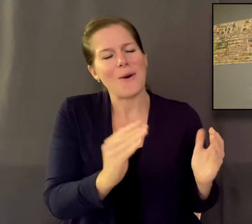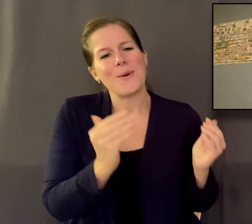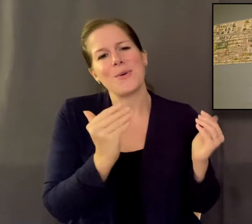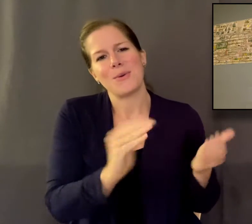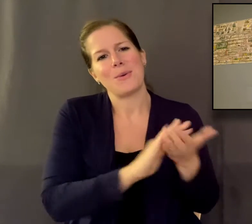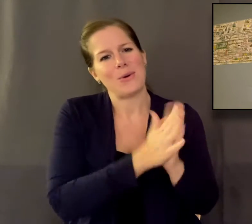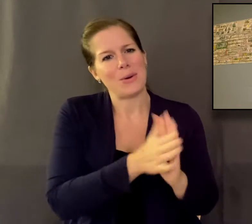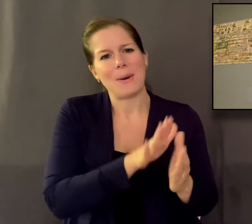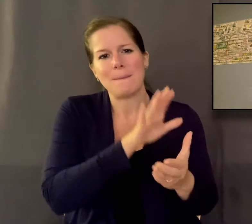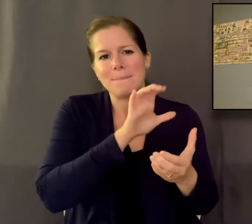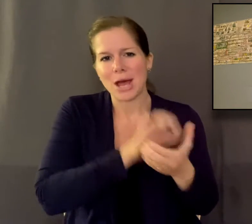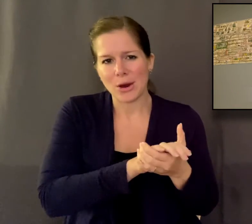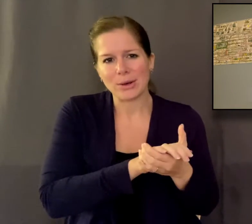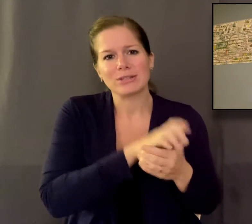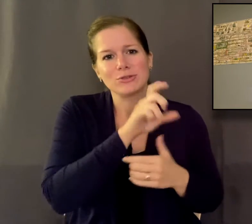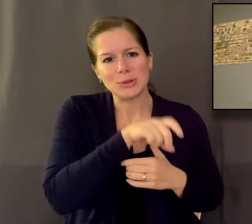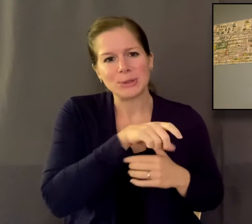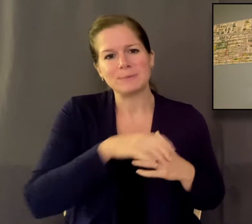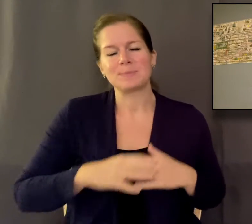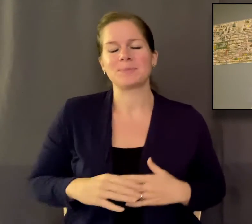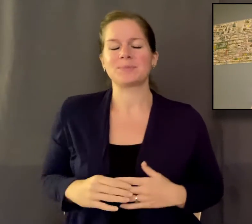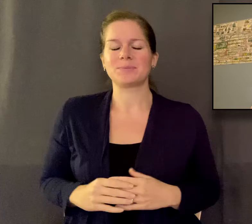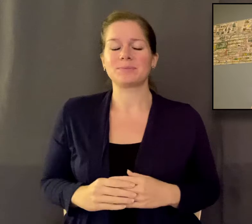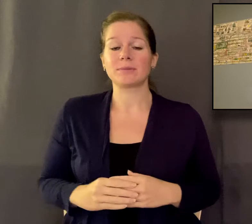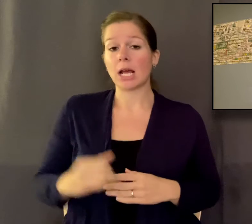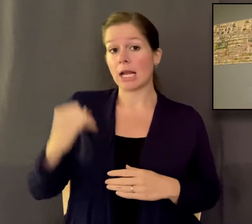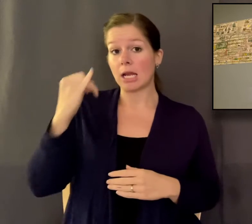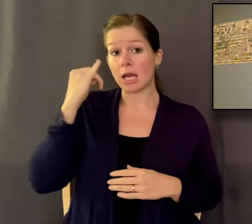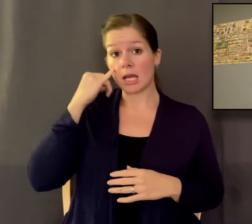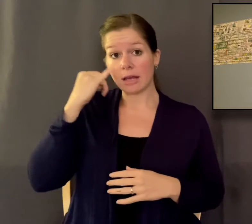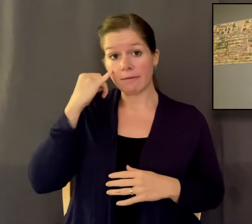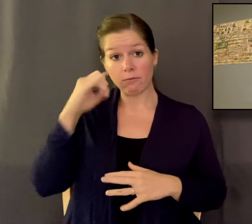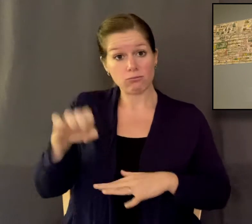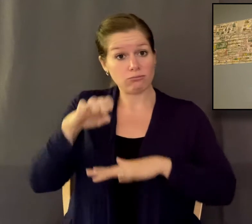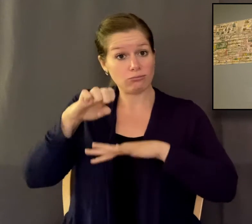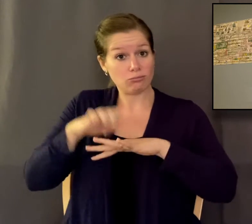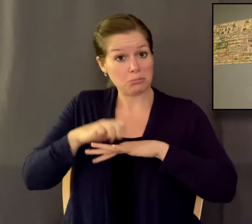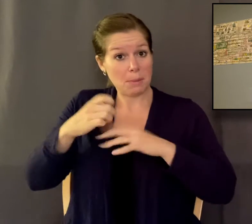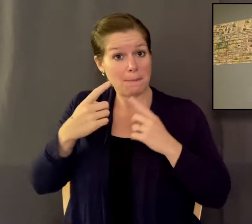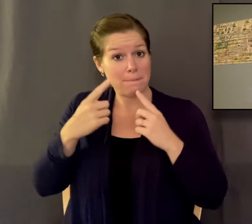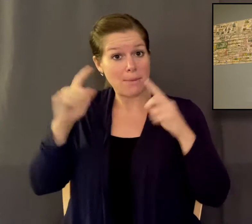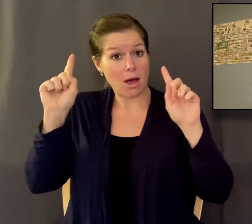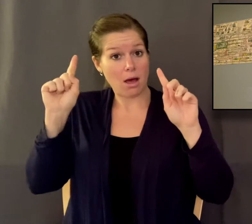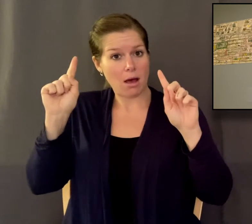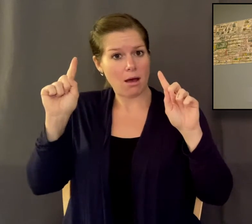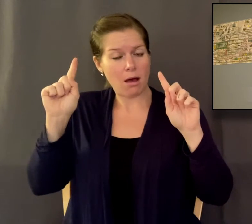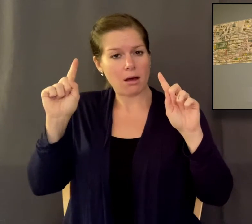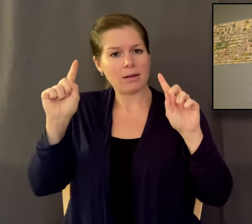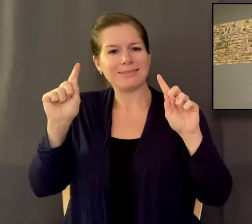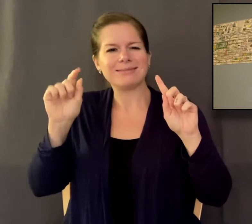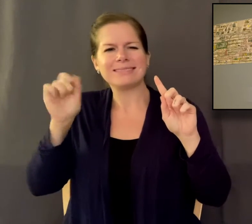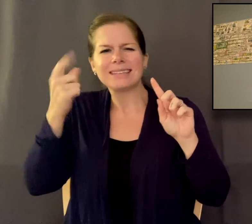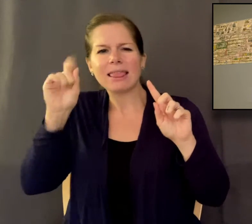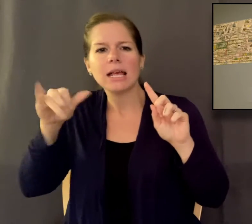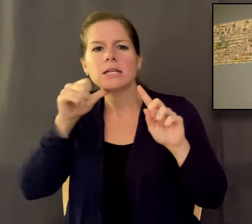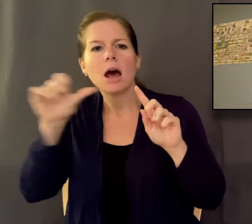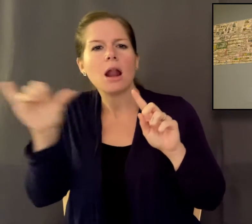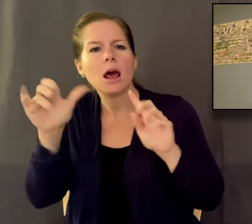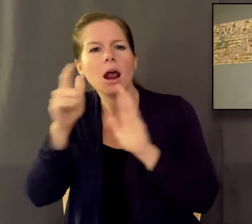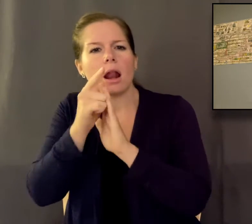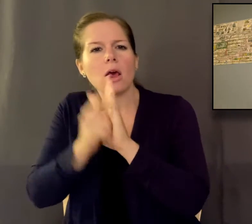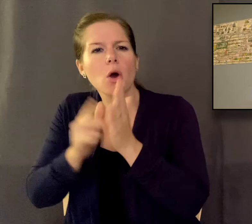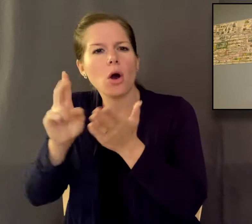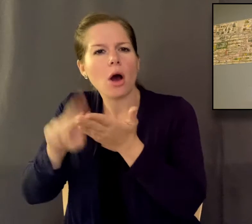their life in a married life. But if a betrothal happens or an engagement happens, that's not a legally binding